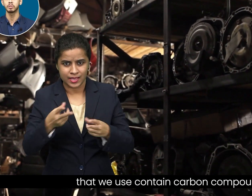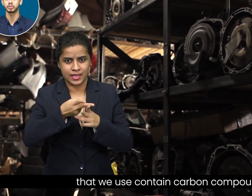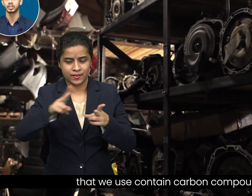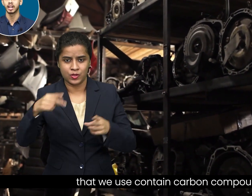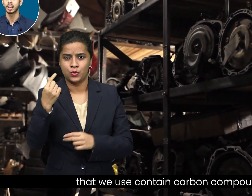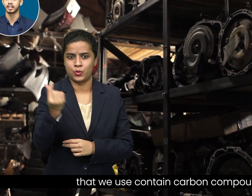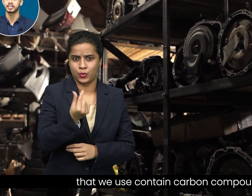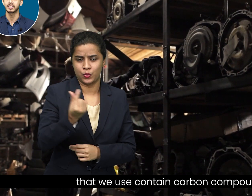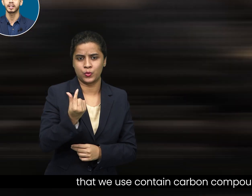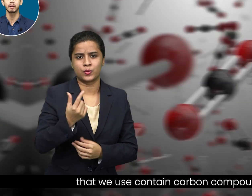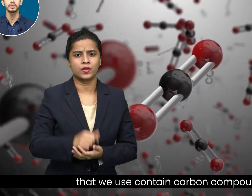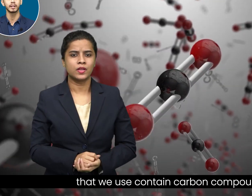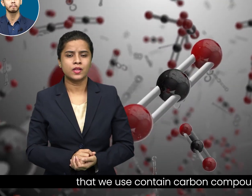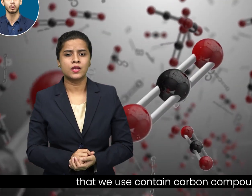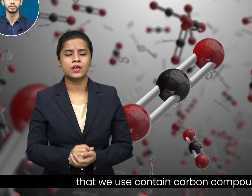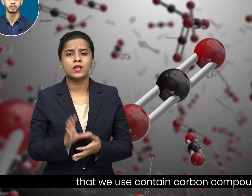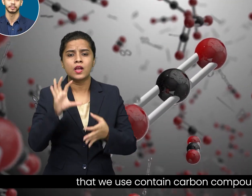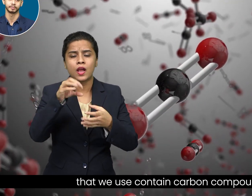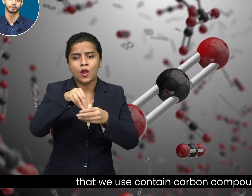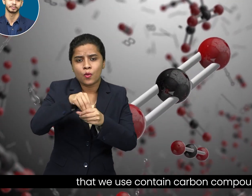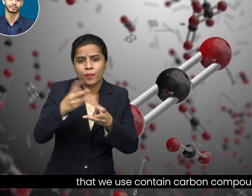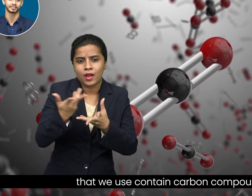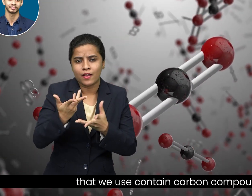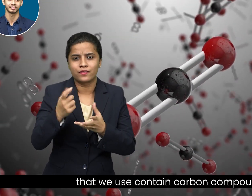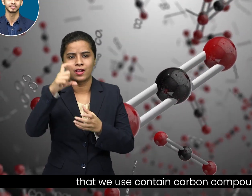we use contain carbon compounds.